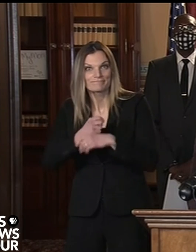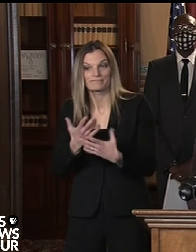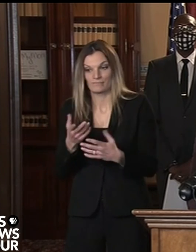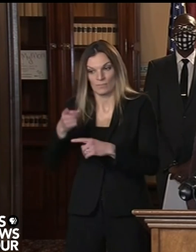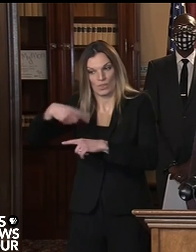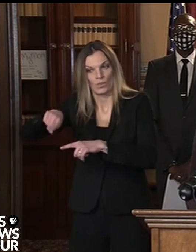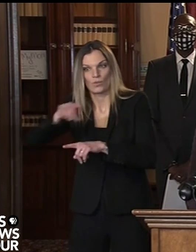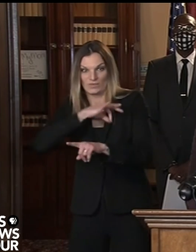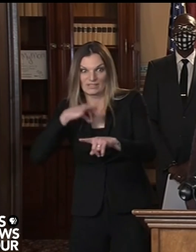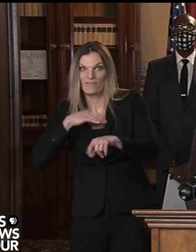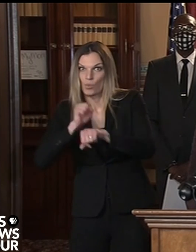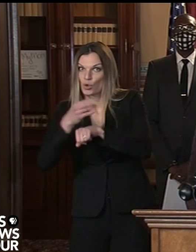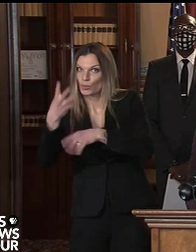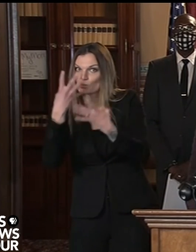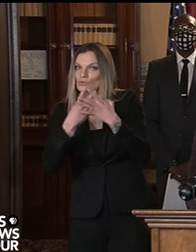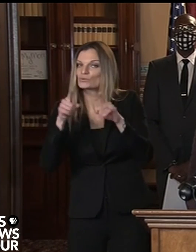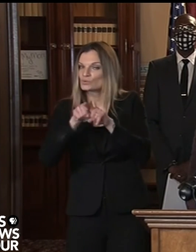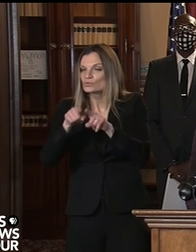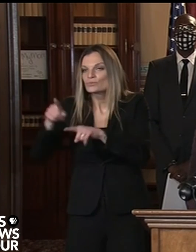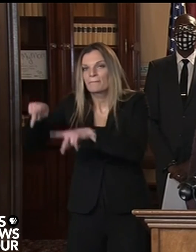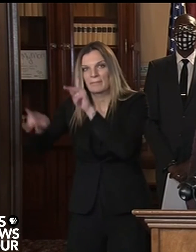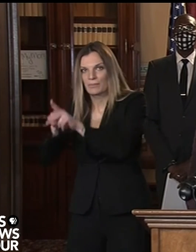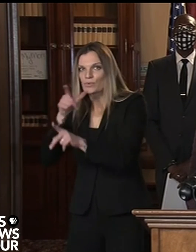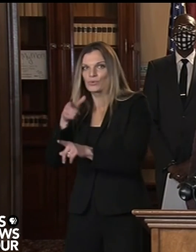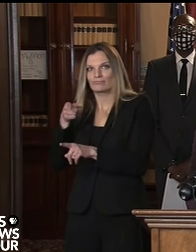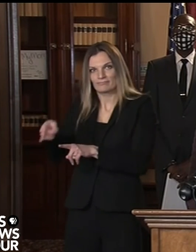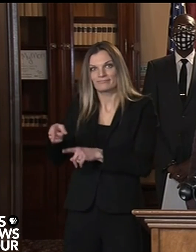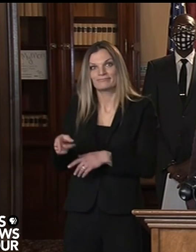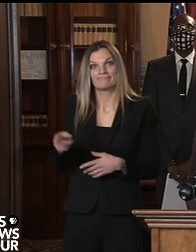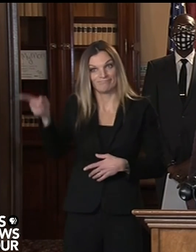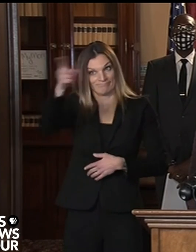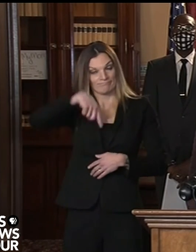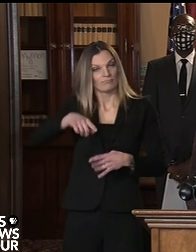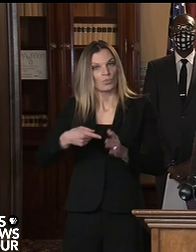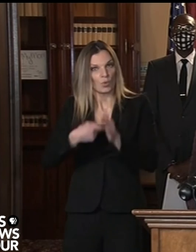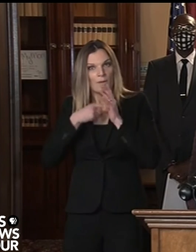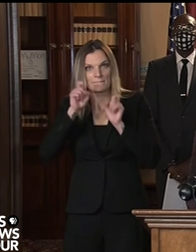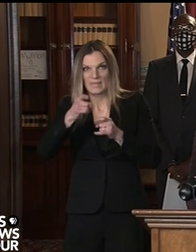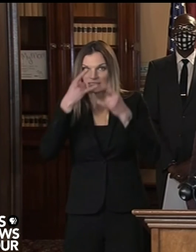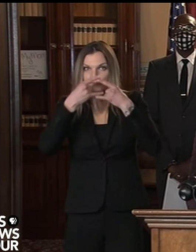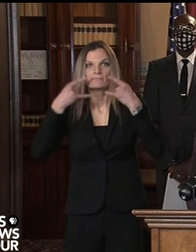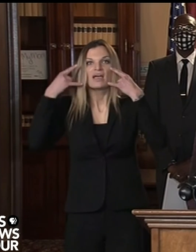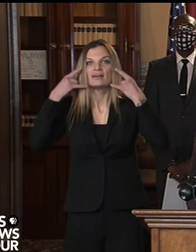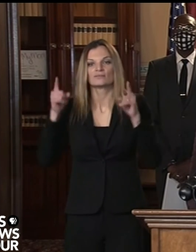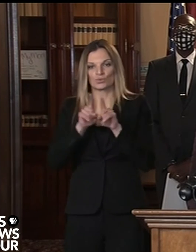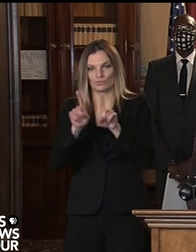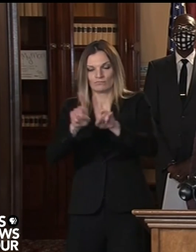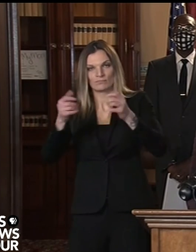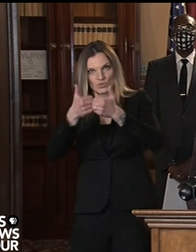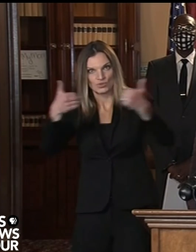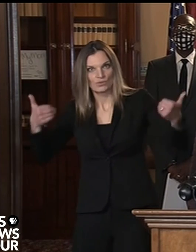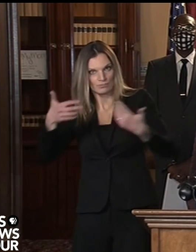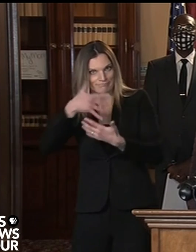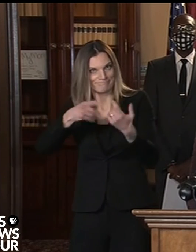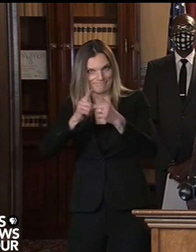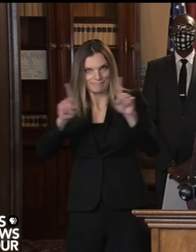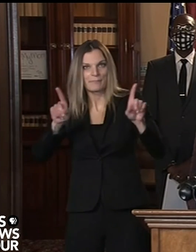time. You know, they are all required to wear masks and to practice social distancing and